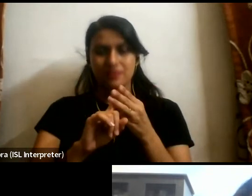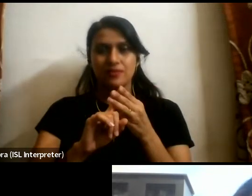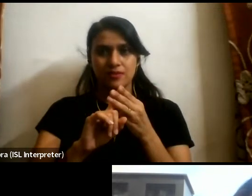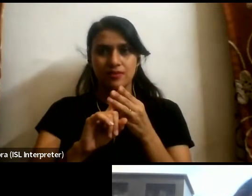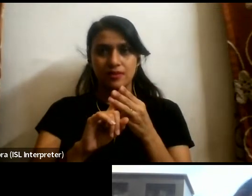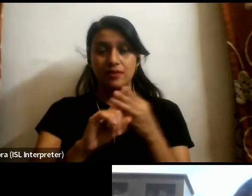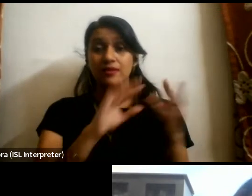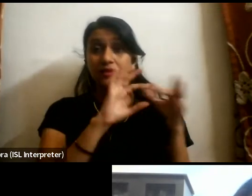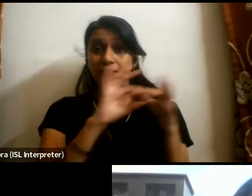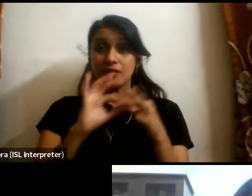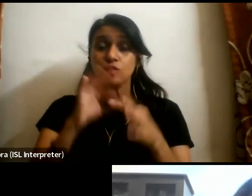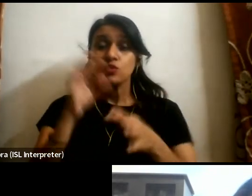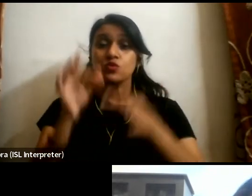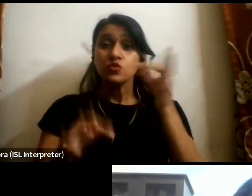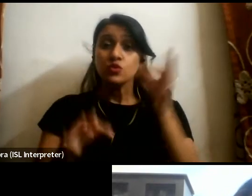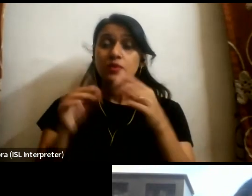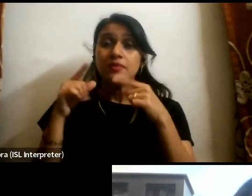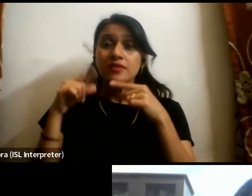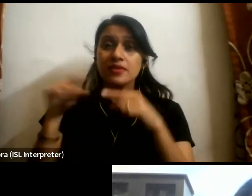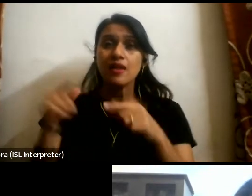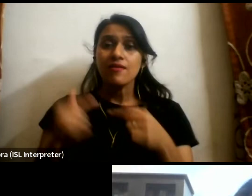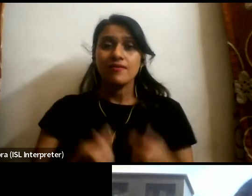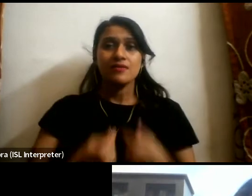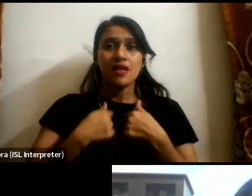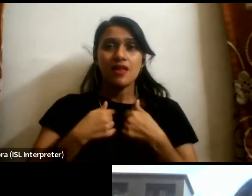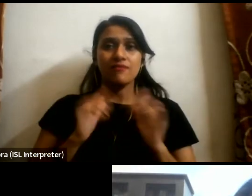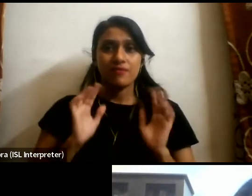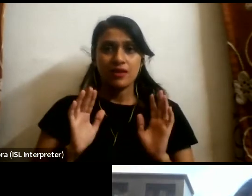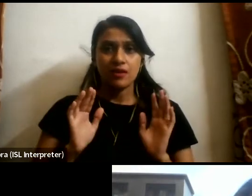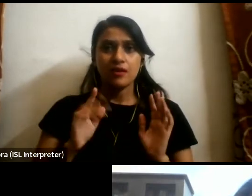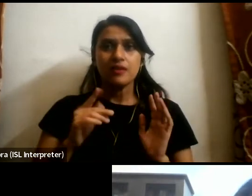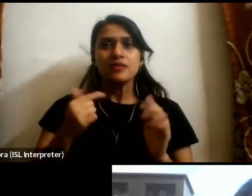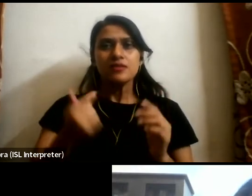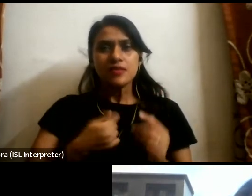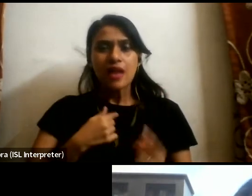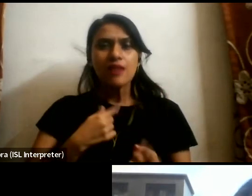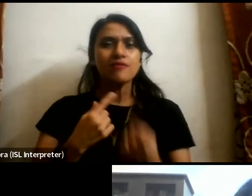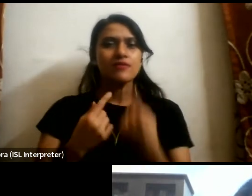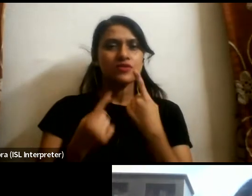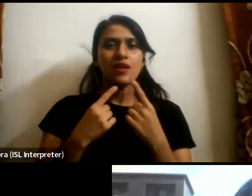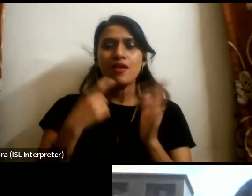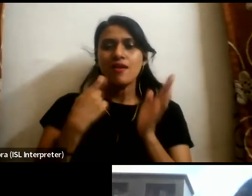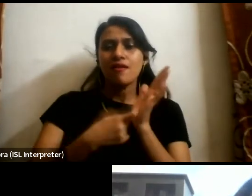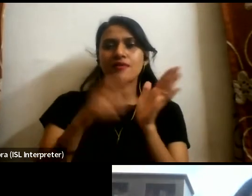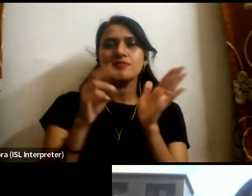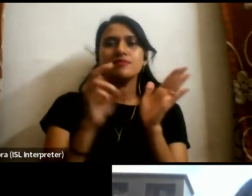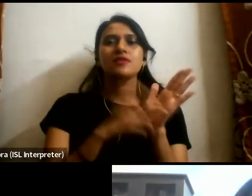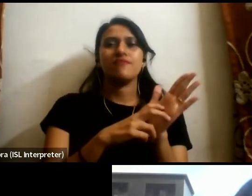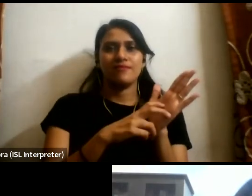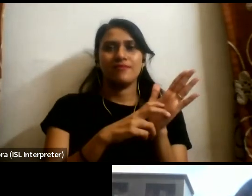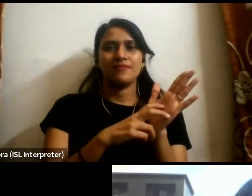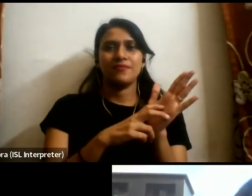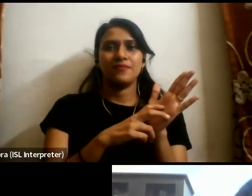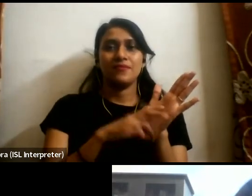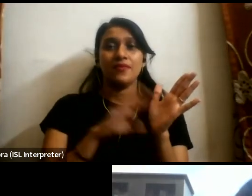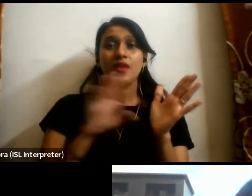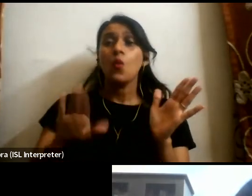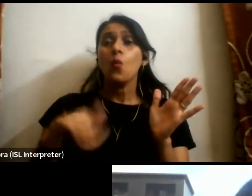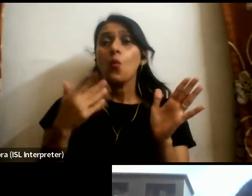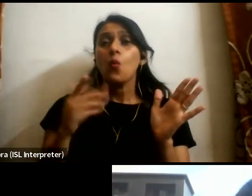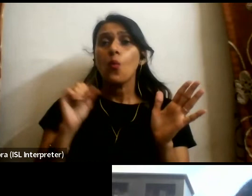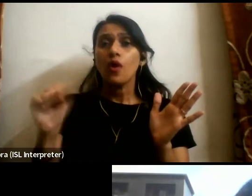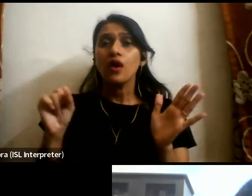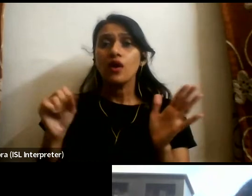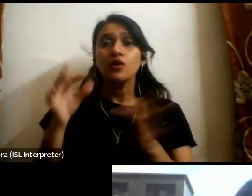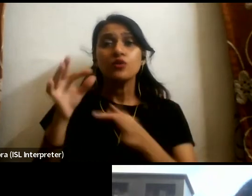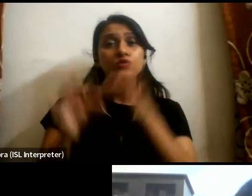very self-serving way, itself exempted itself from reservations, right? So it's coming from, where is the judiciary,